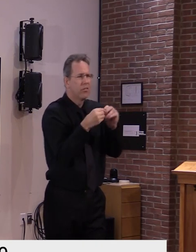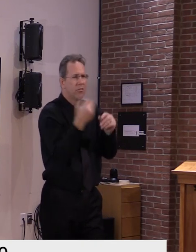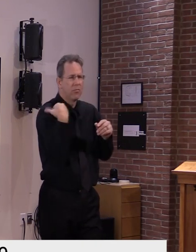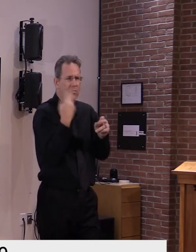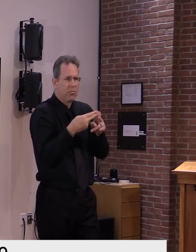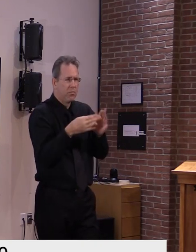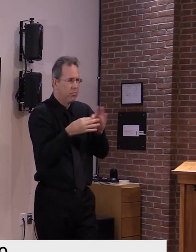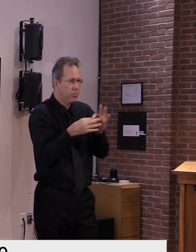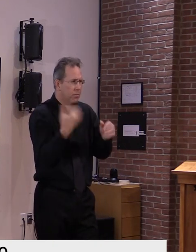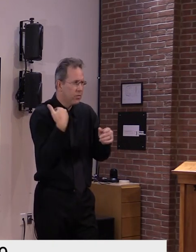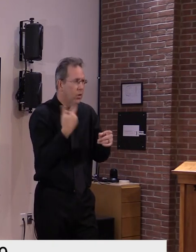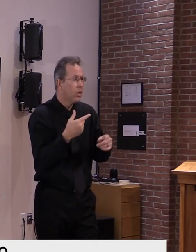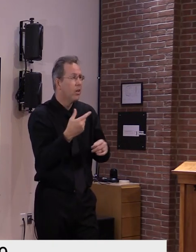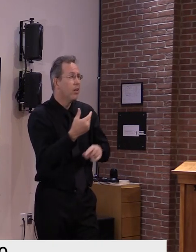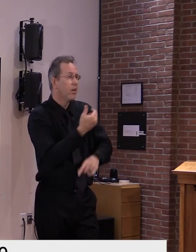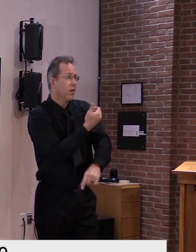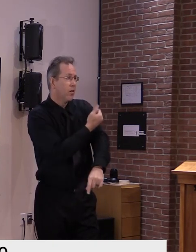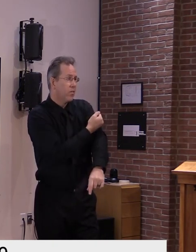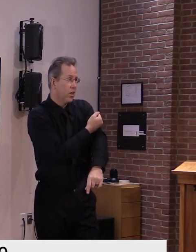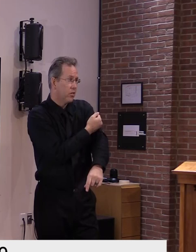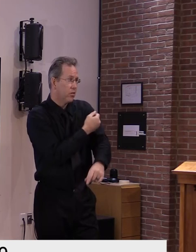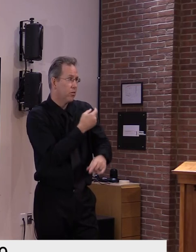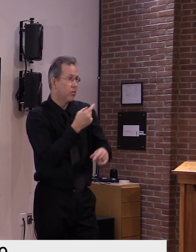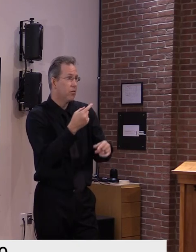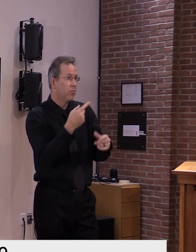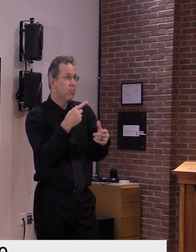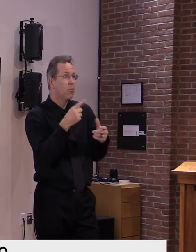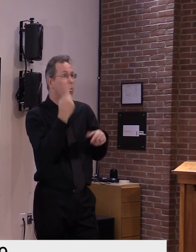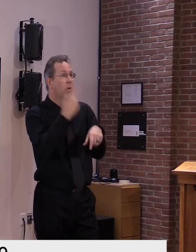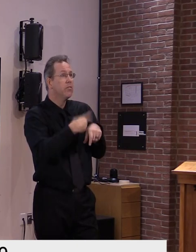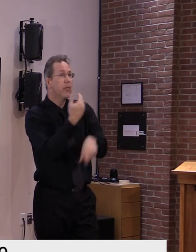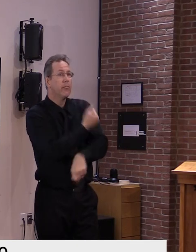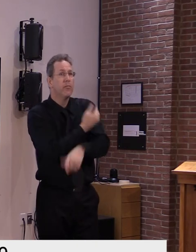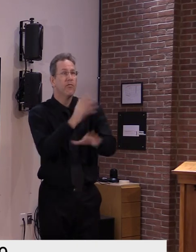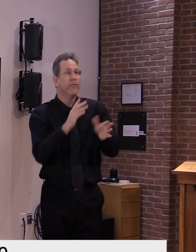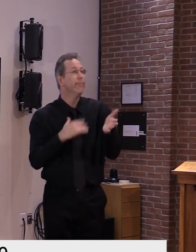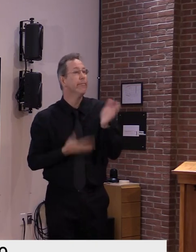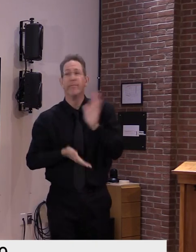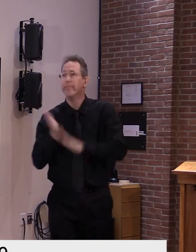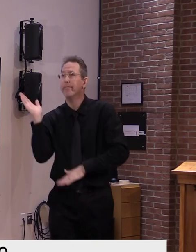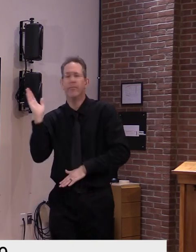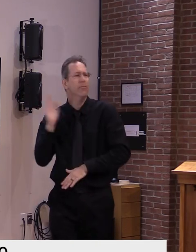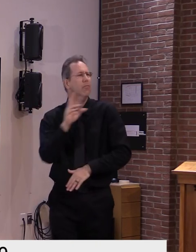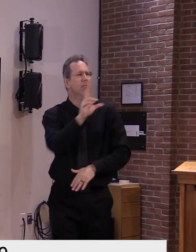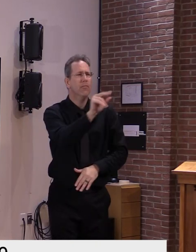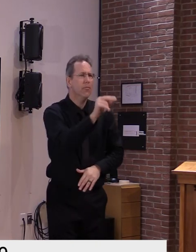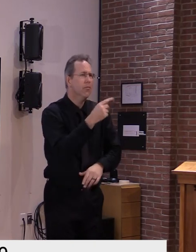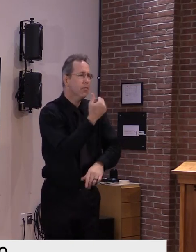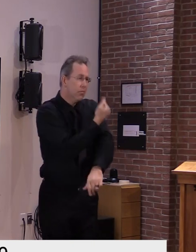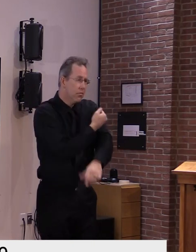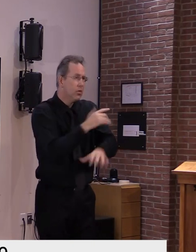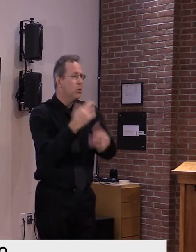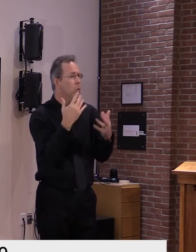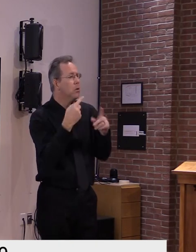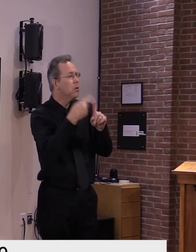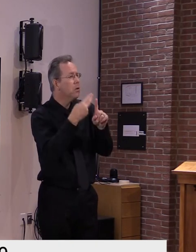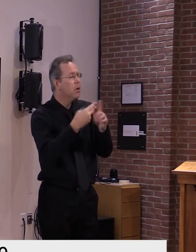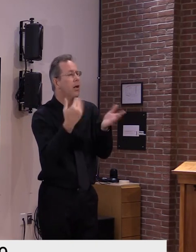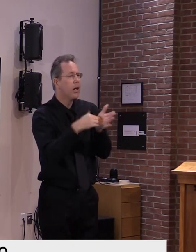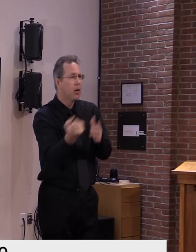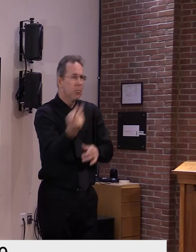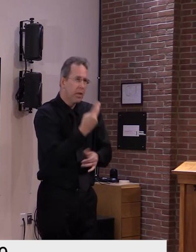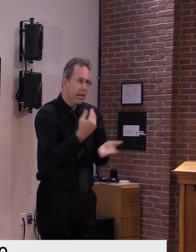effectiveness that everybody would want to have, that's going to be a minimum of 4 weeks. And 4 weeks is